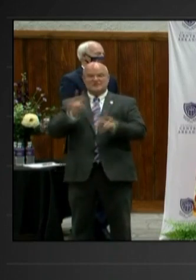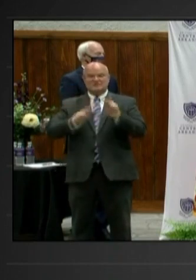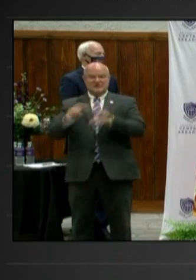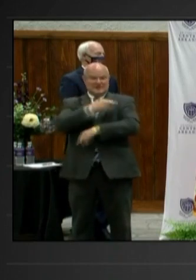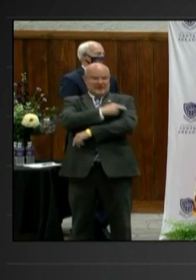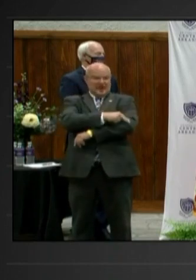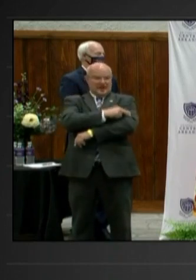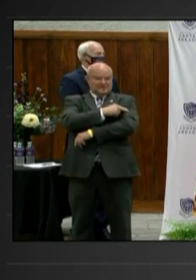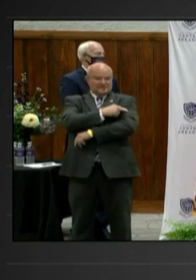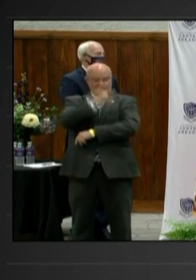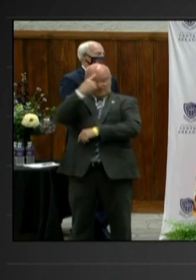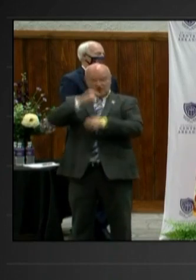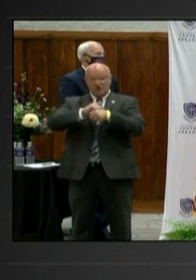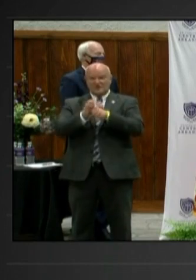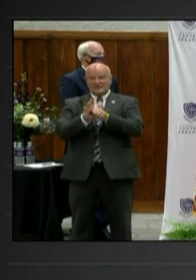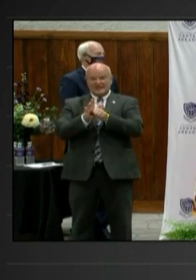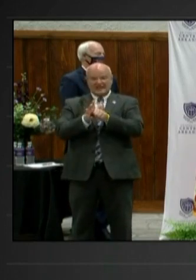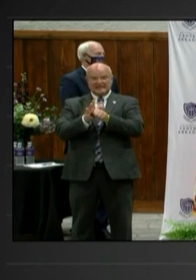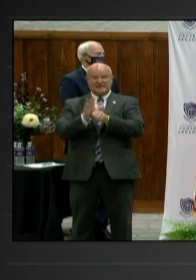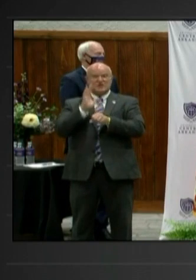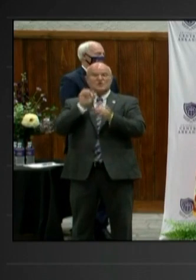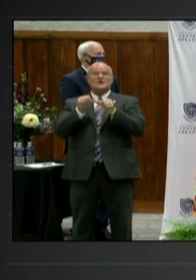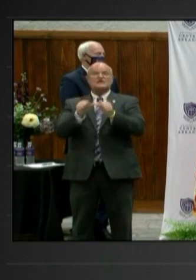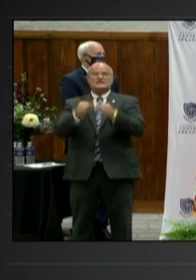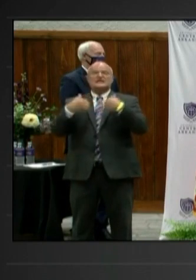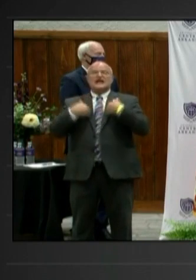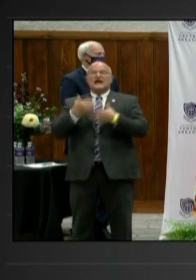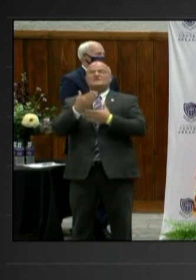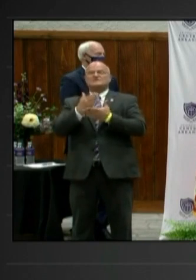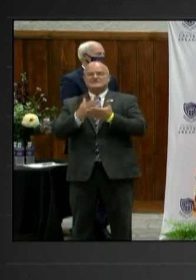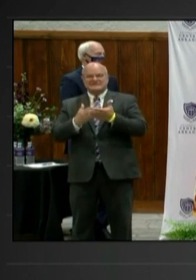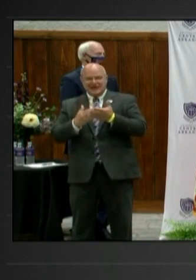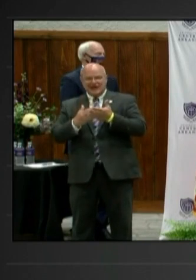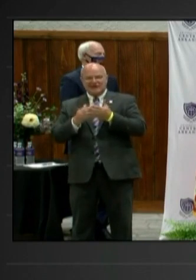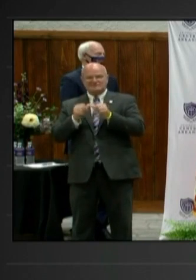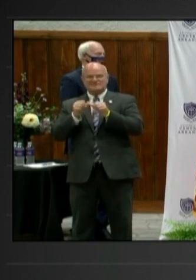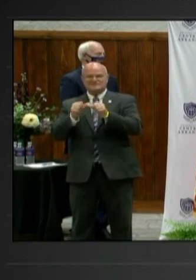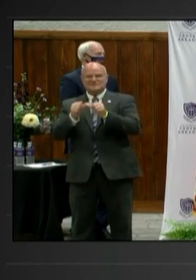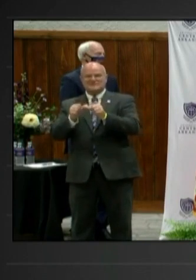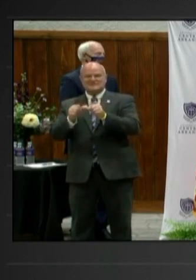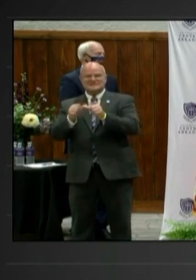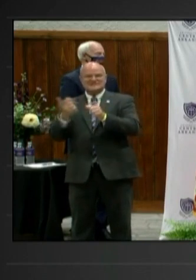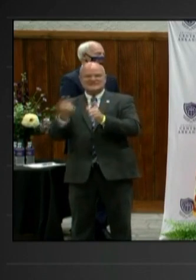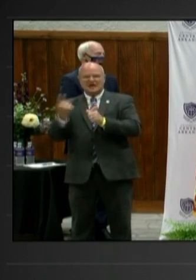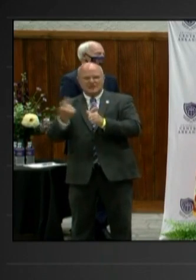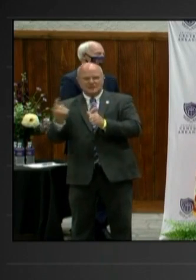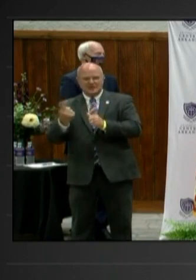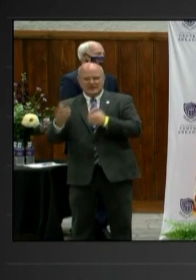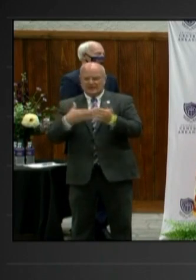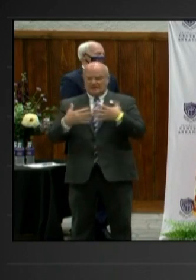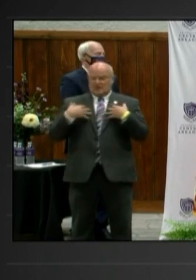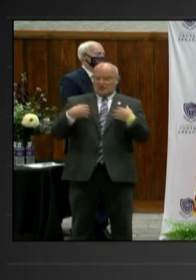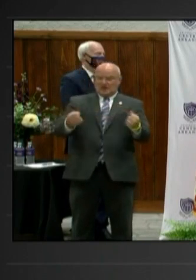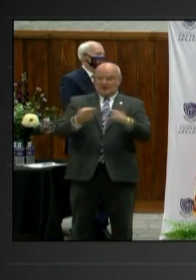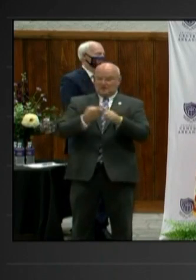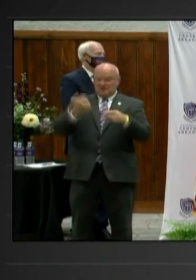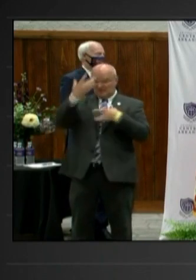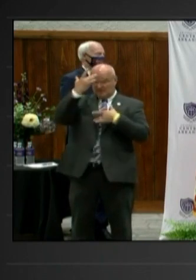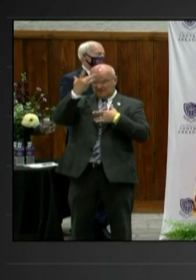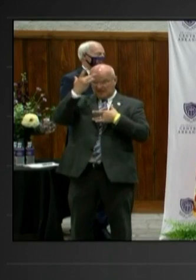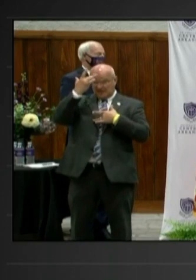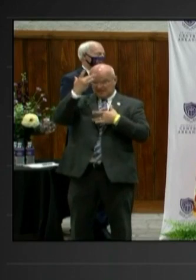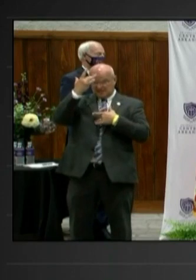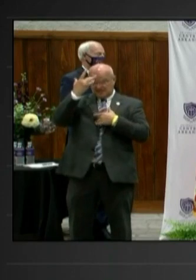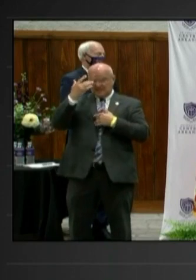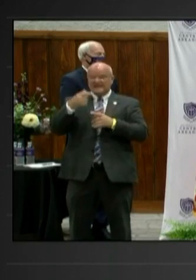have been hospitalized for COVID-19 will continue to have some sort of persistent symptoms, even though they've recovered from the infection. And